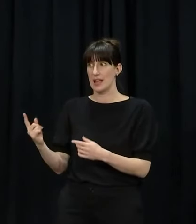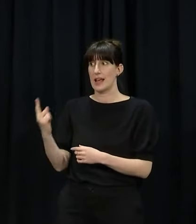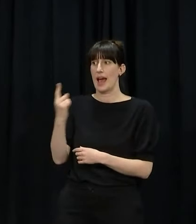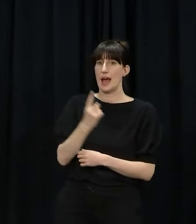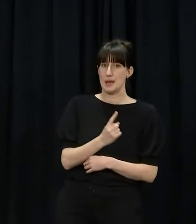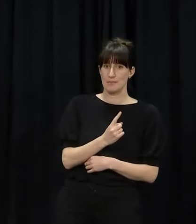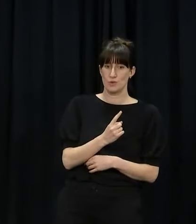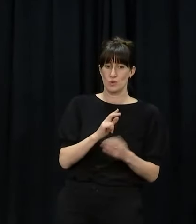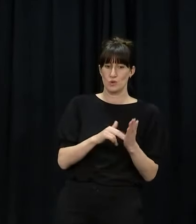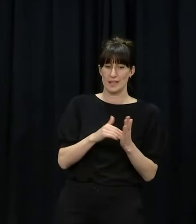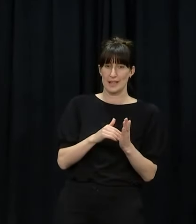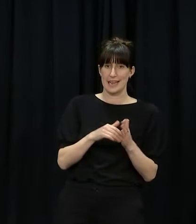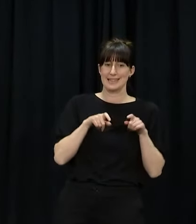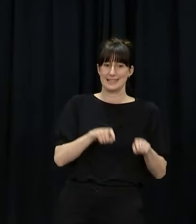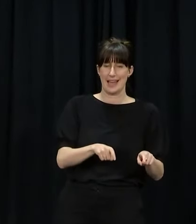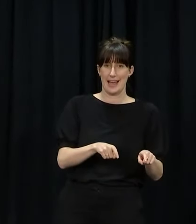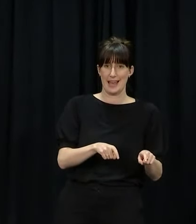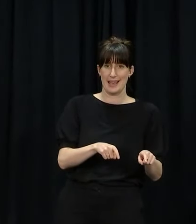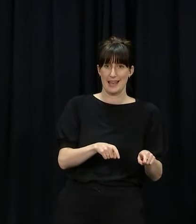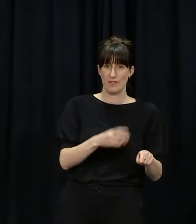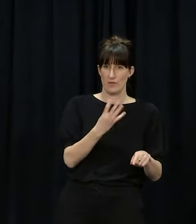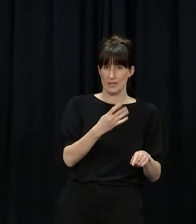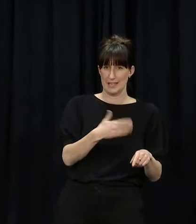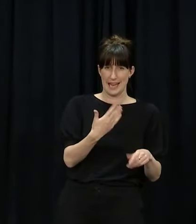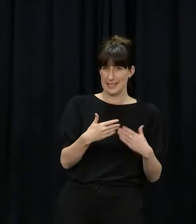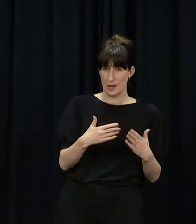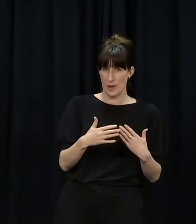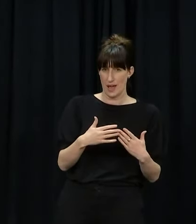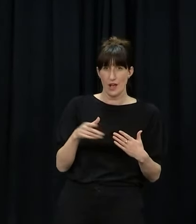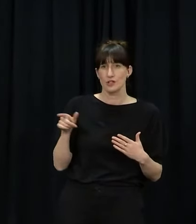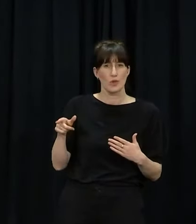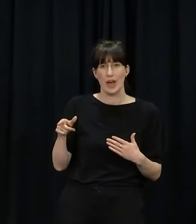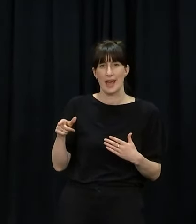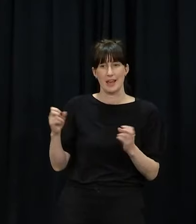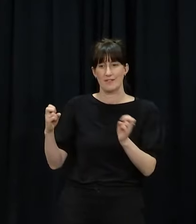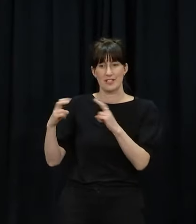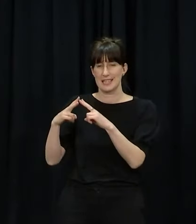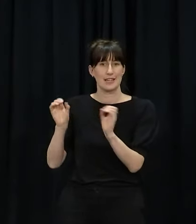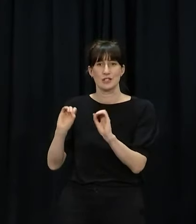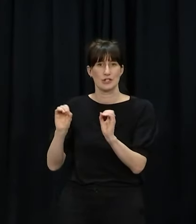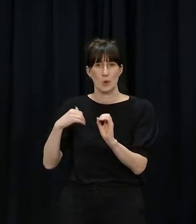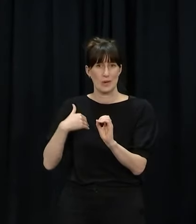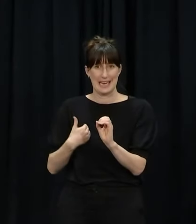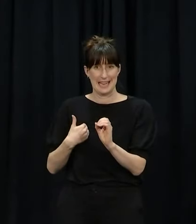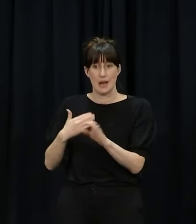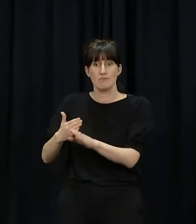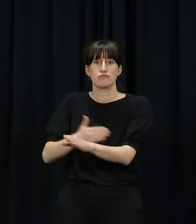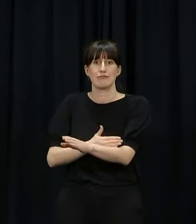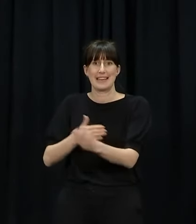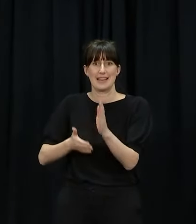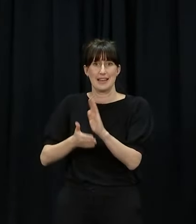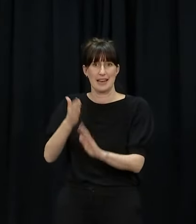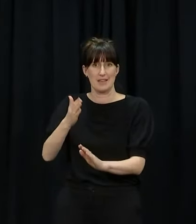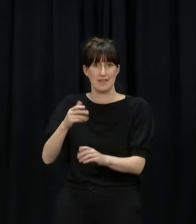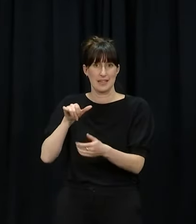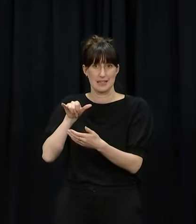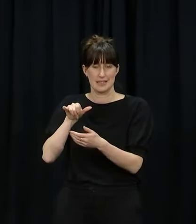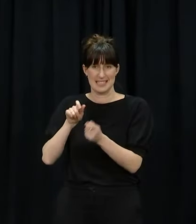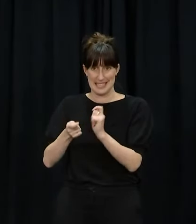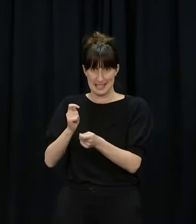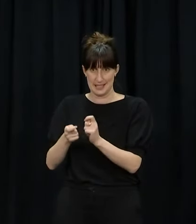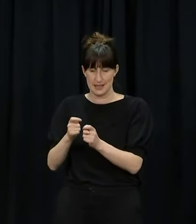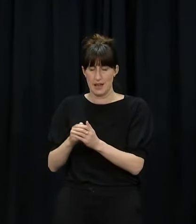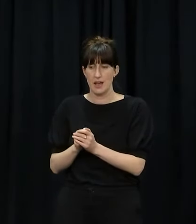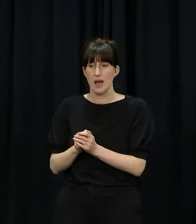we adhered to. Everyone else needed to deliver those tests. For New South Wales, you came red flights straight into quarantine, and you did also need to